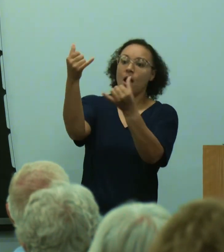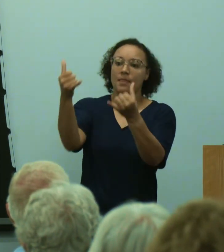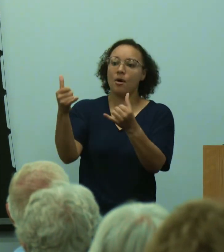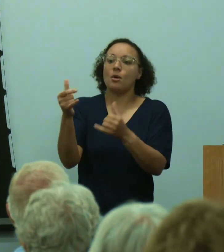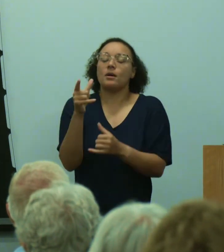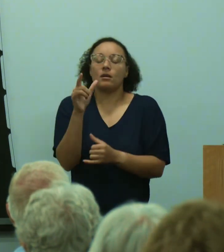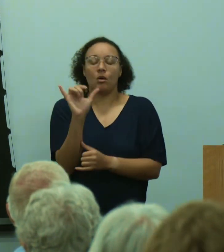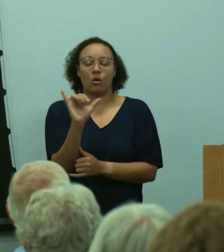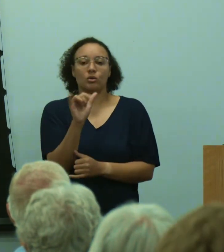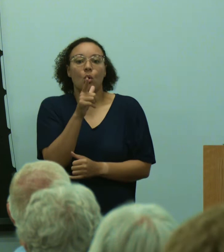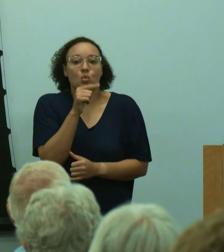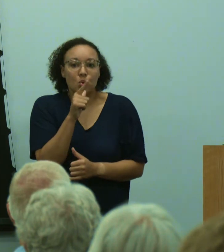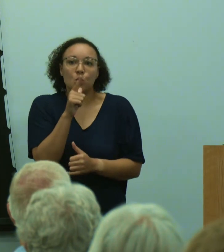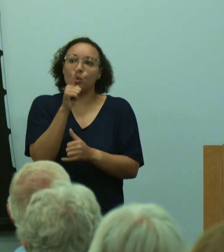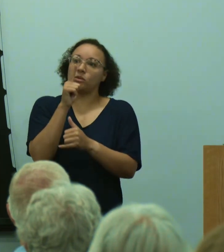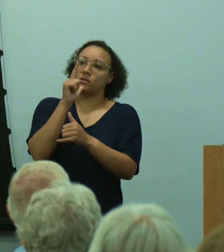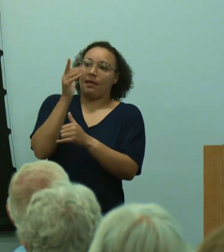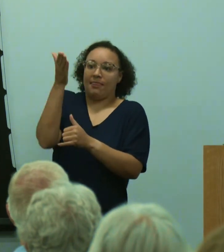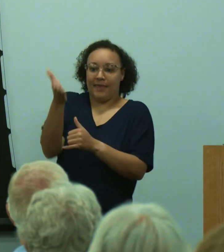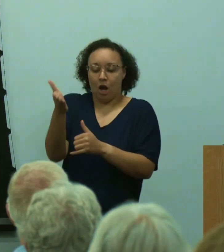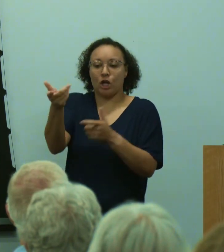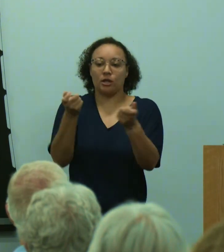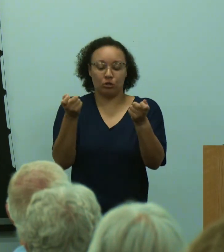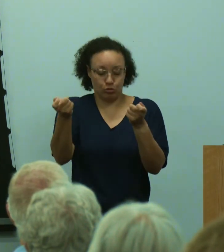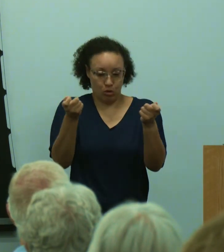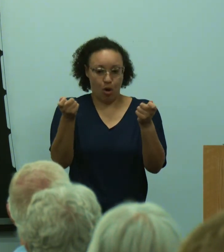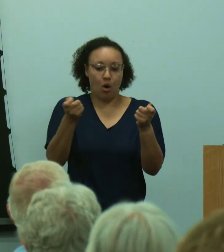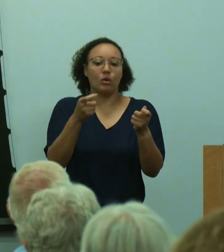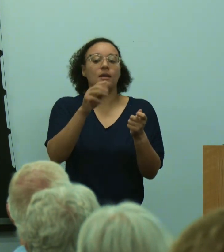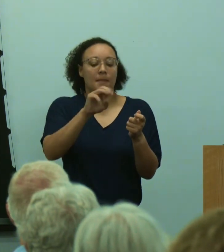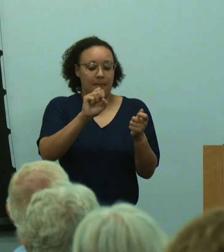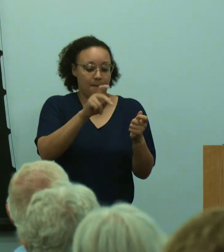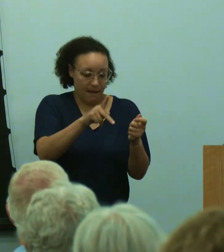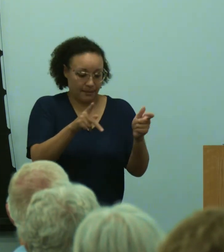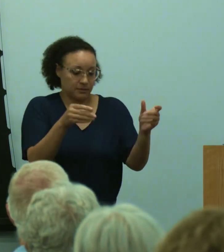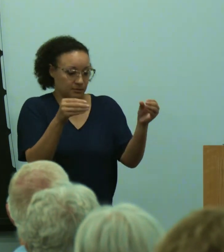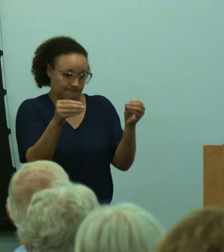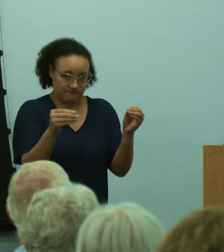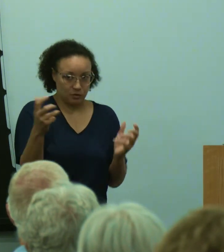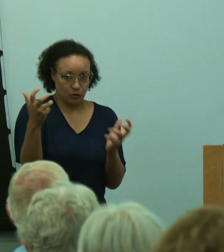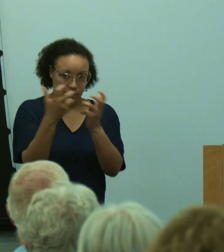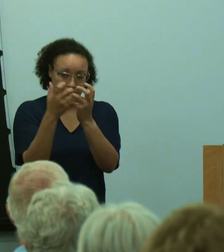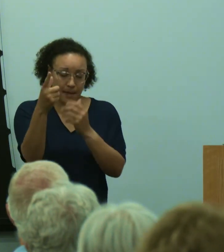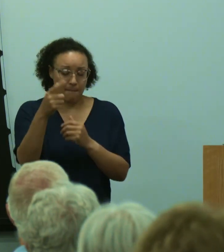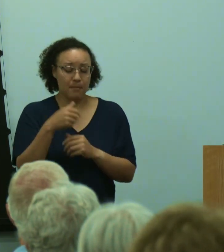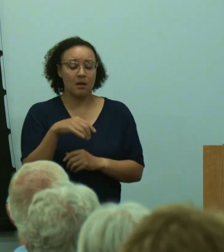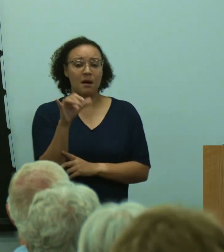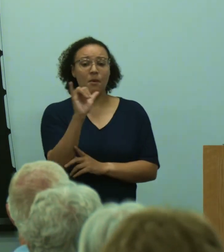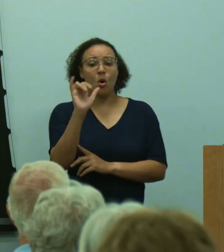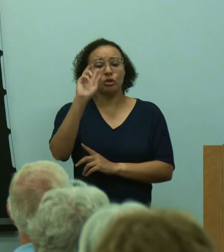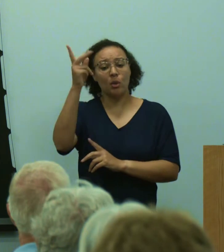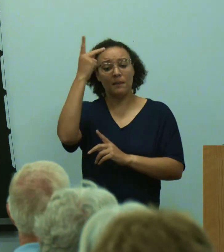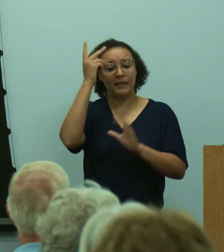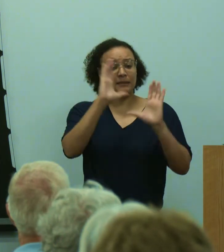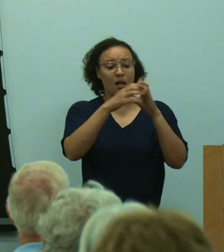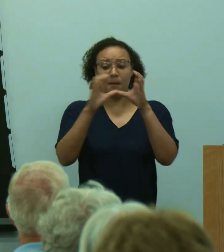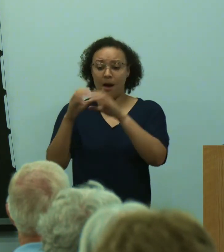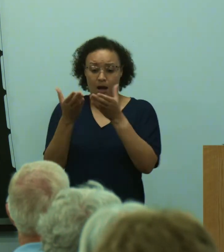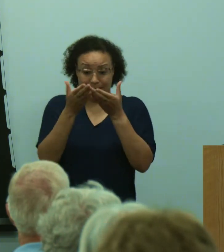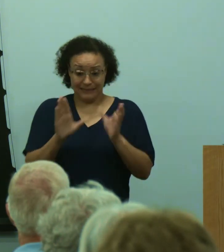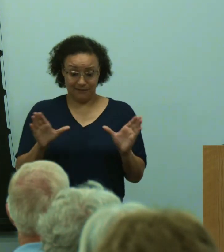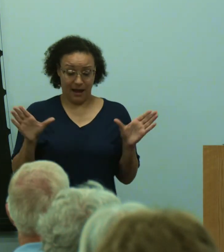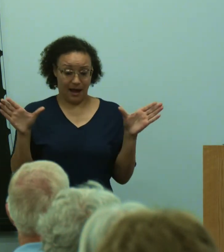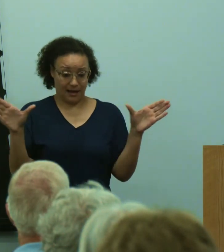that. Something that's also important when we think about this divide, and especially the political party divide, is that where does it